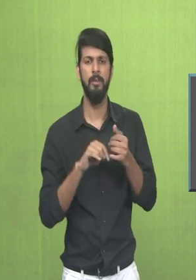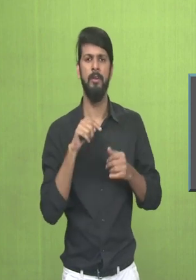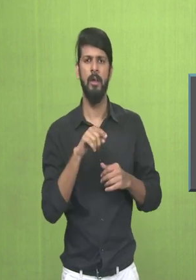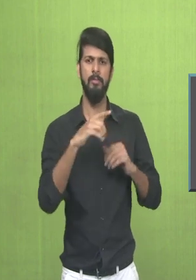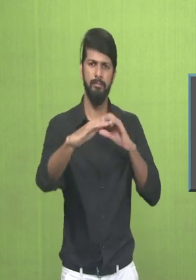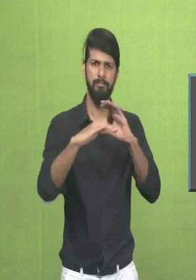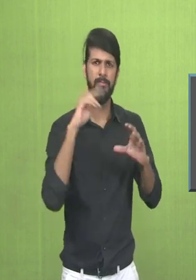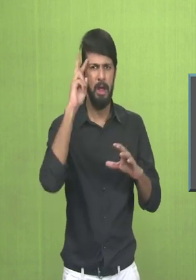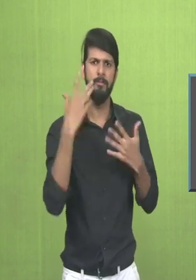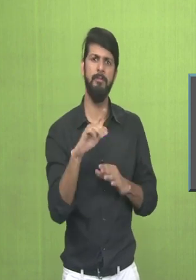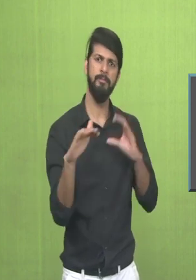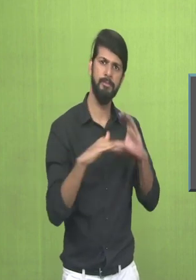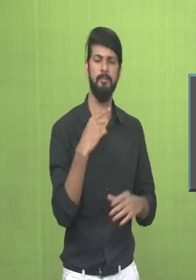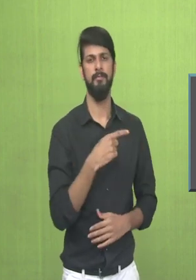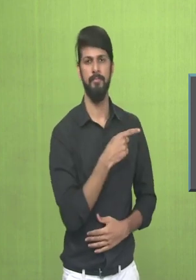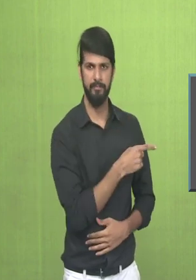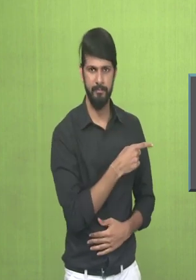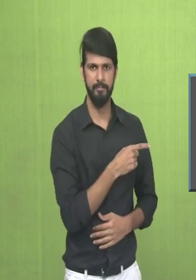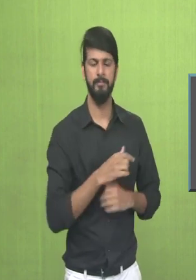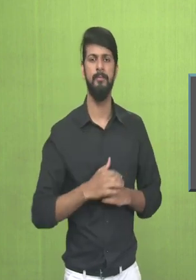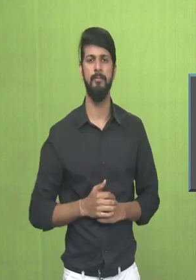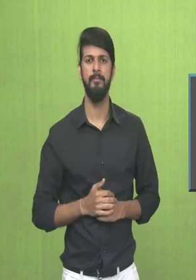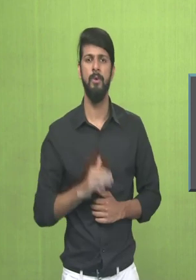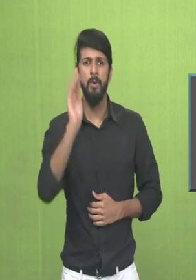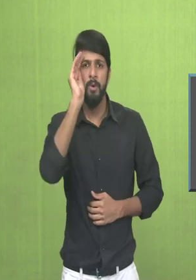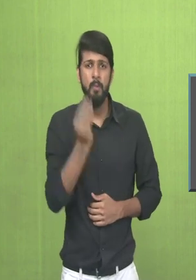signlanguage@nios.ac.in. For more information, you can